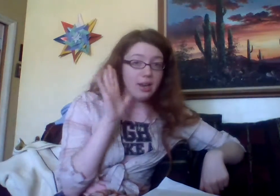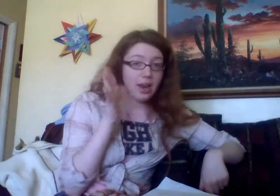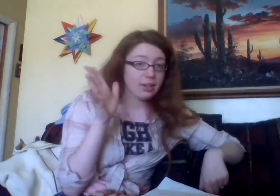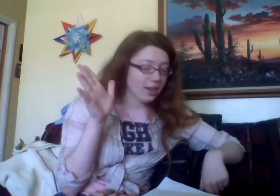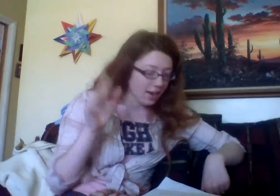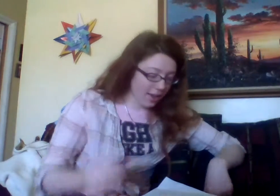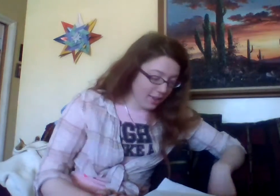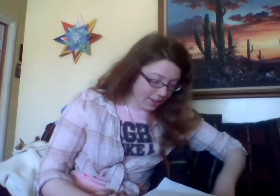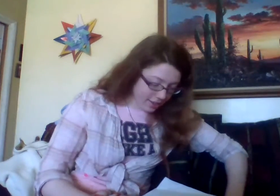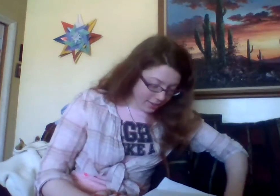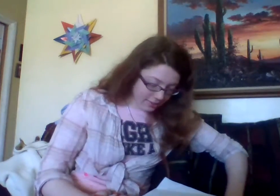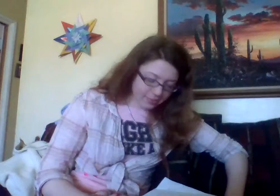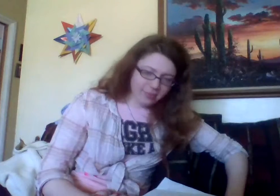Not gonna.